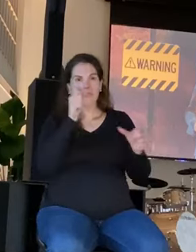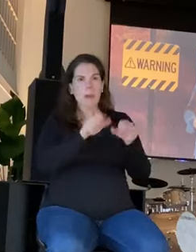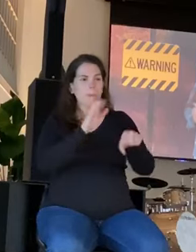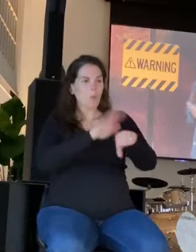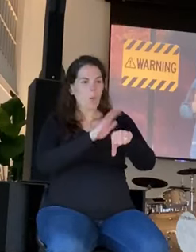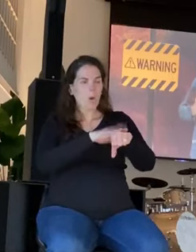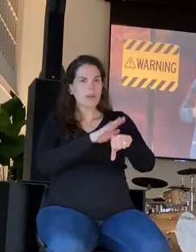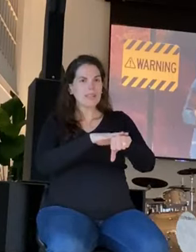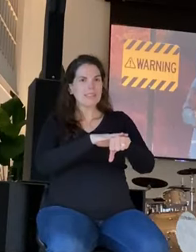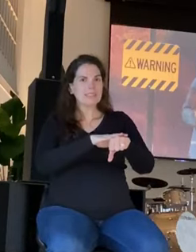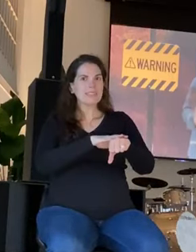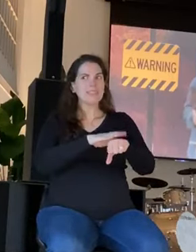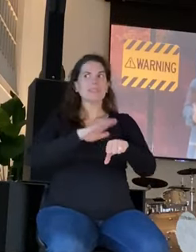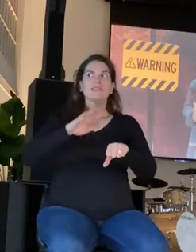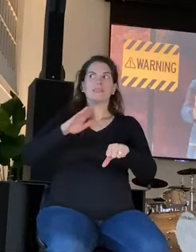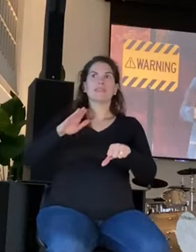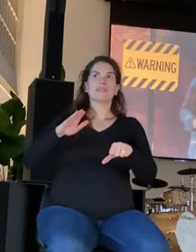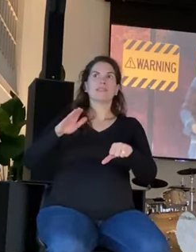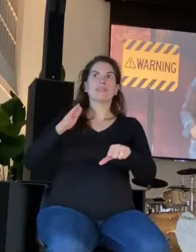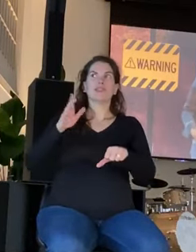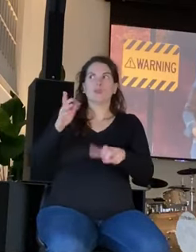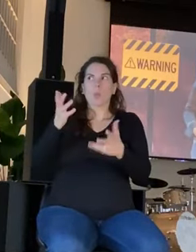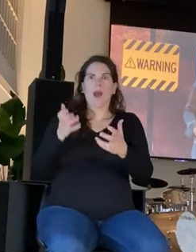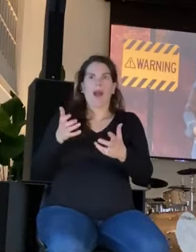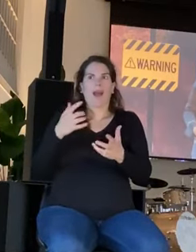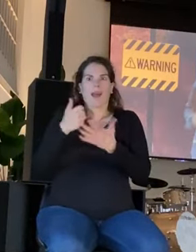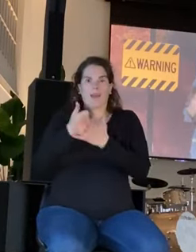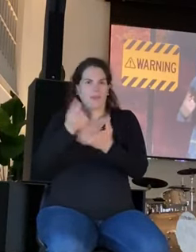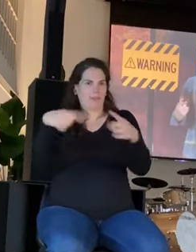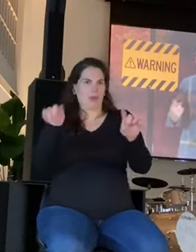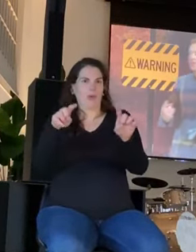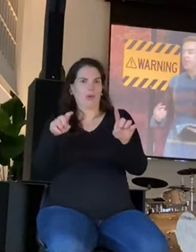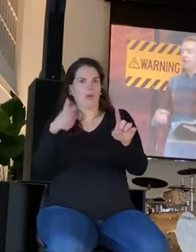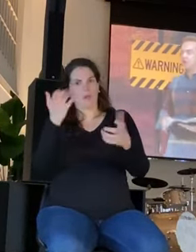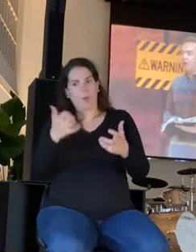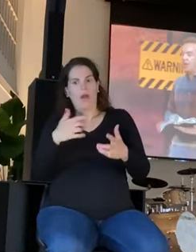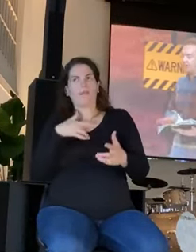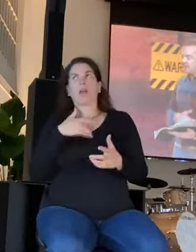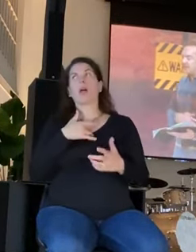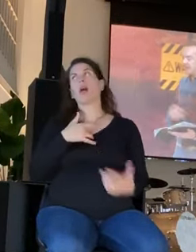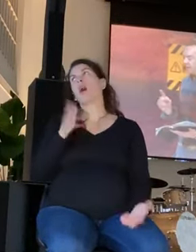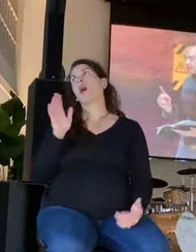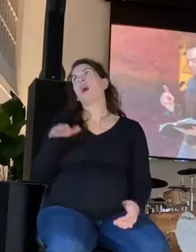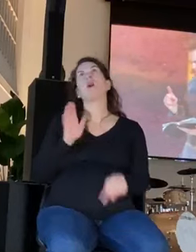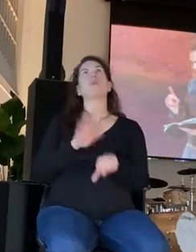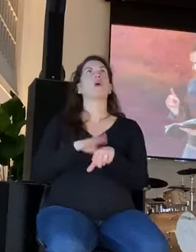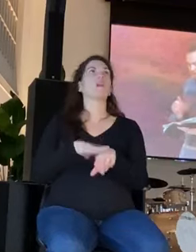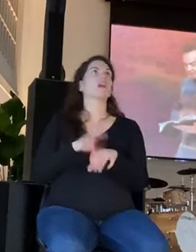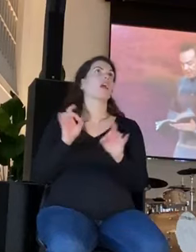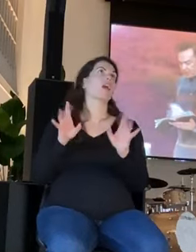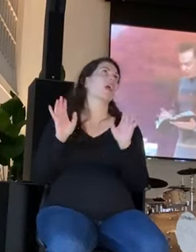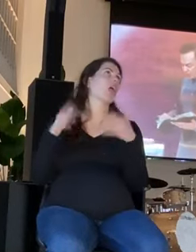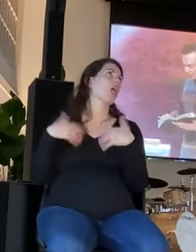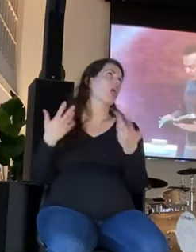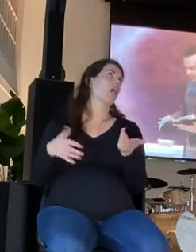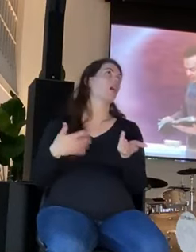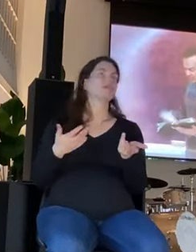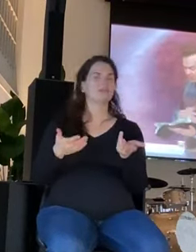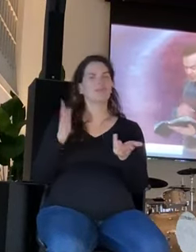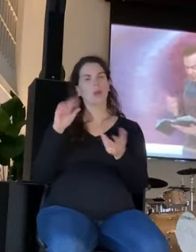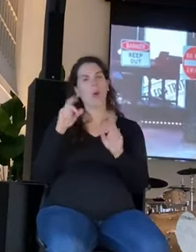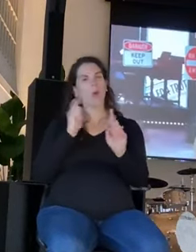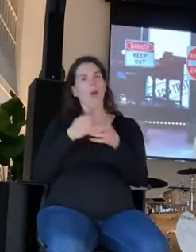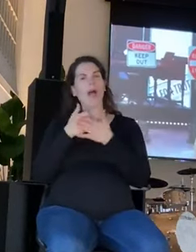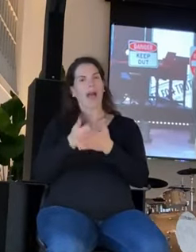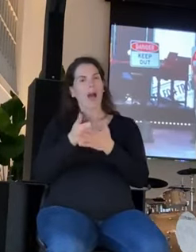warnings are welcome. The warnings are what for our good. Reminds me of what the Apostle Paul says in 1